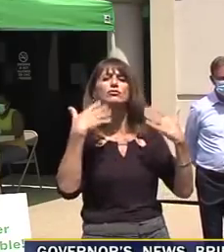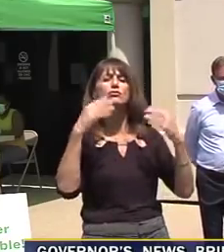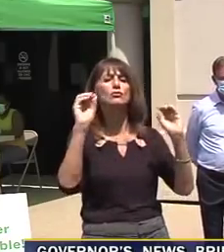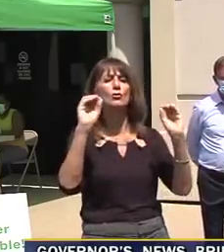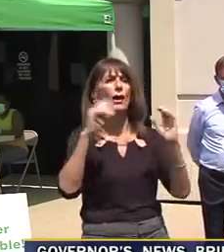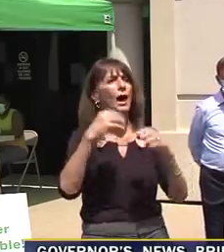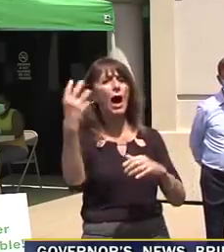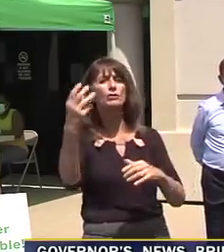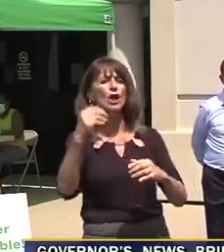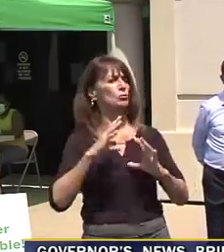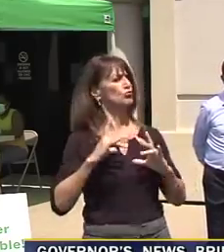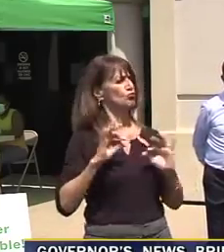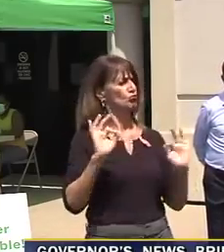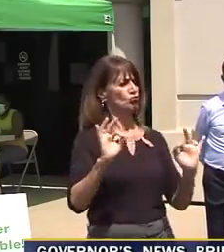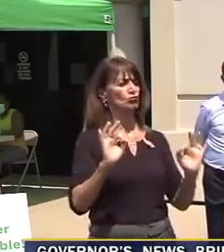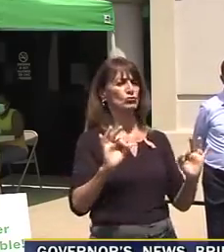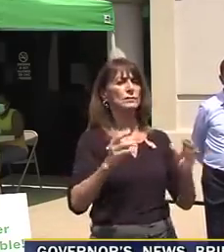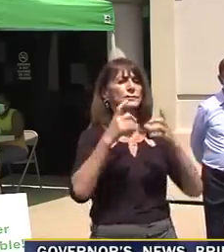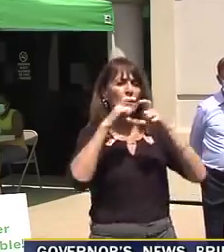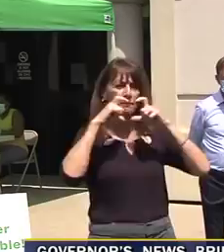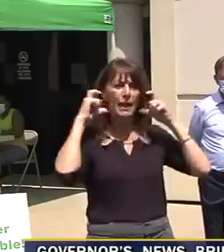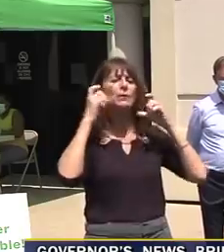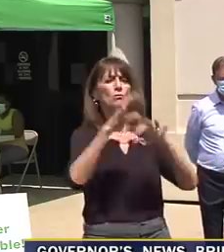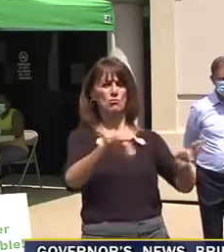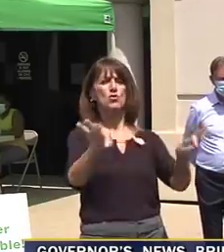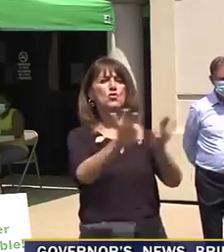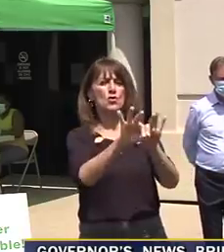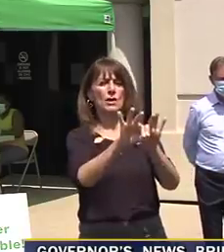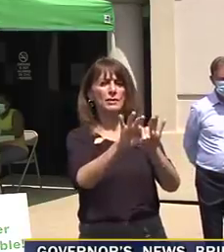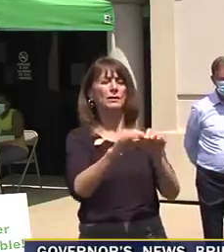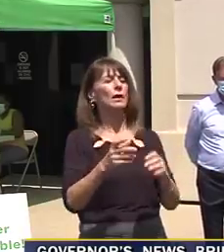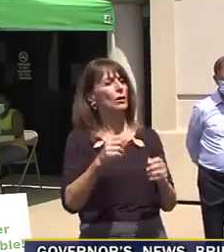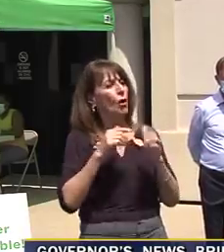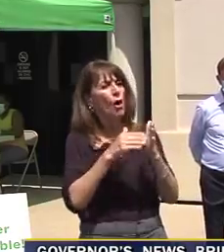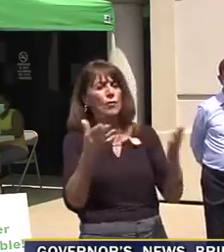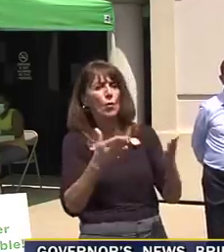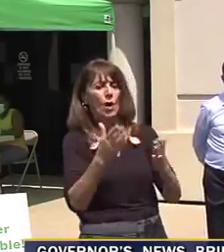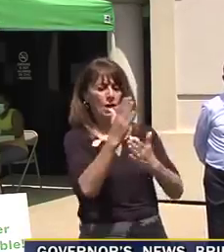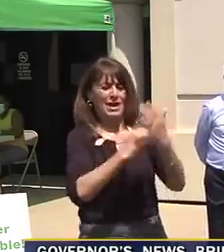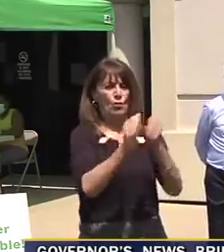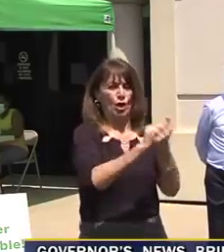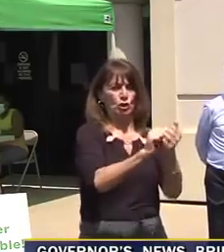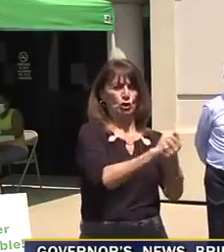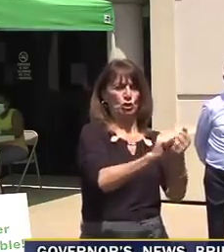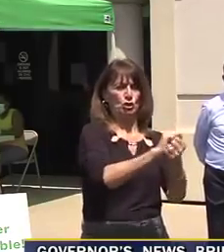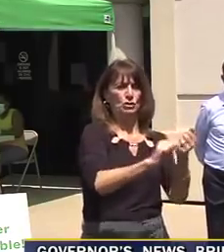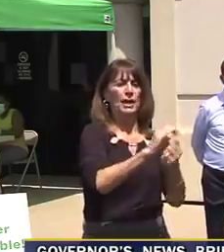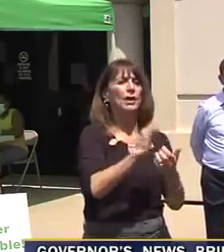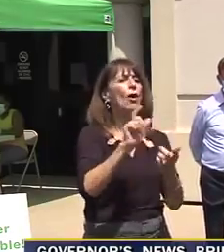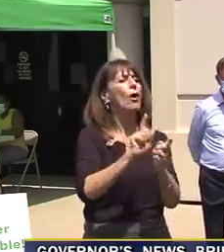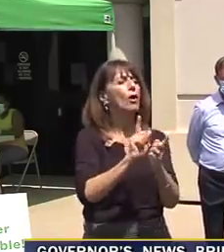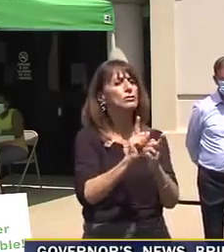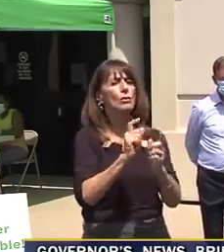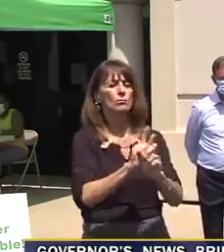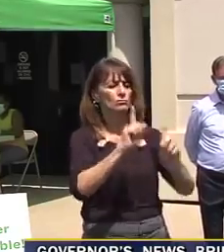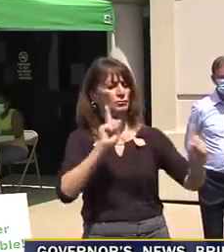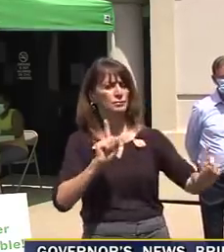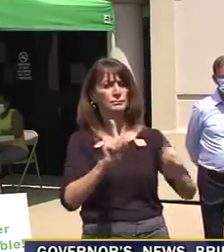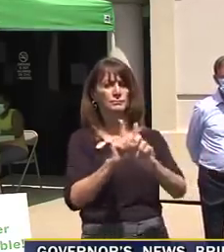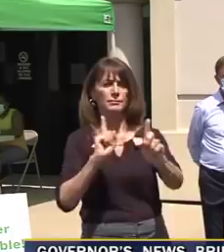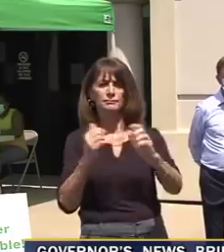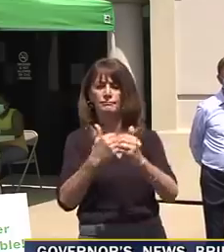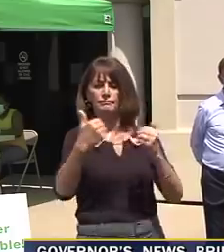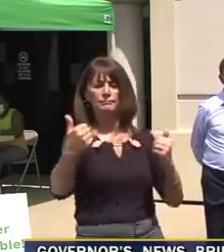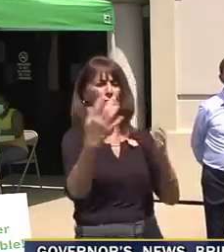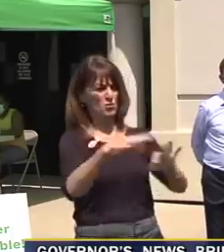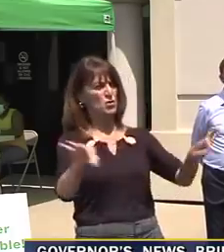being outside is great. Having your mask on is great. A lot of hand washing and social distancing will take care of 90% of the problems that